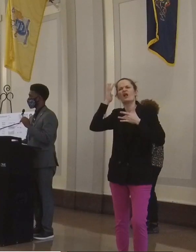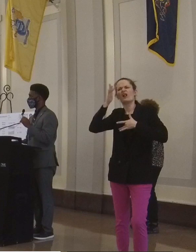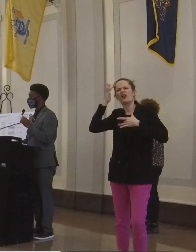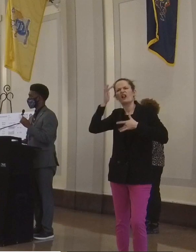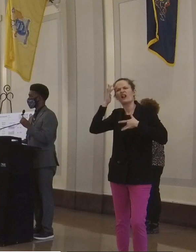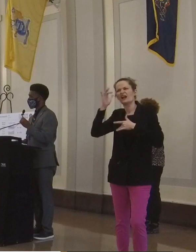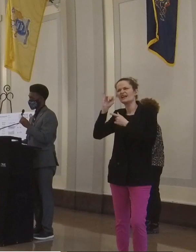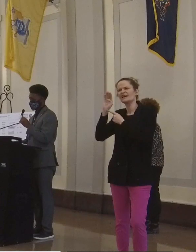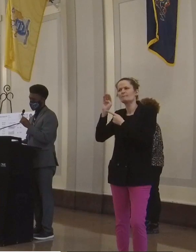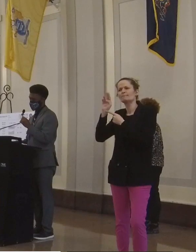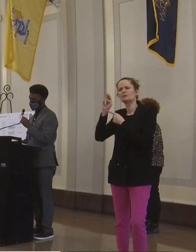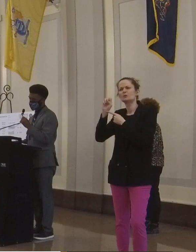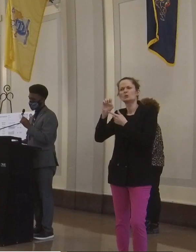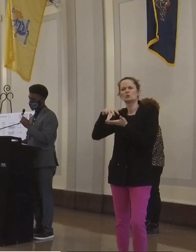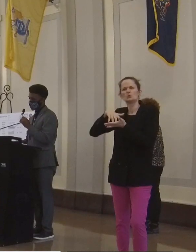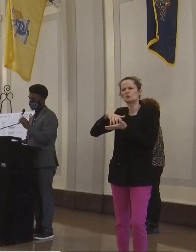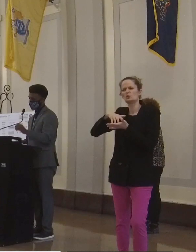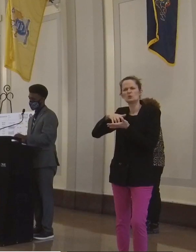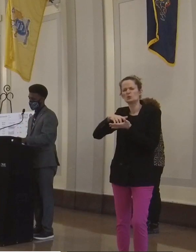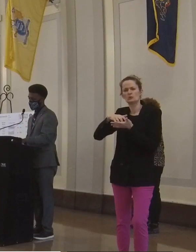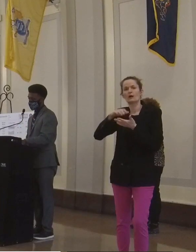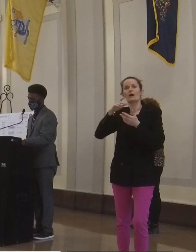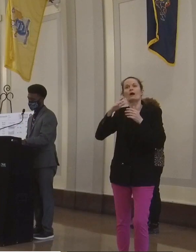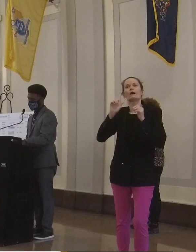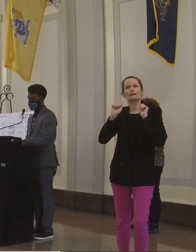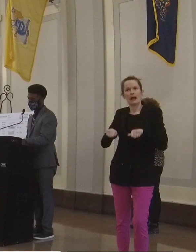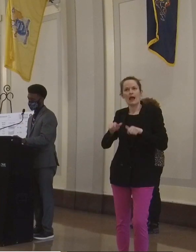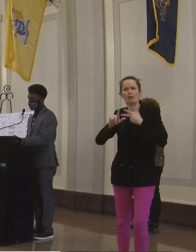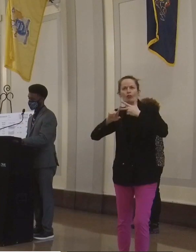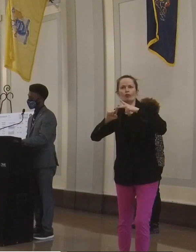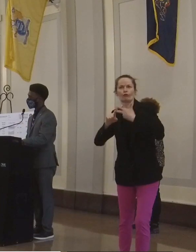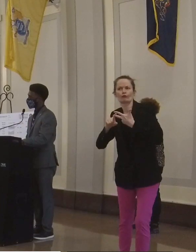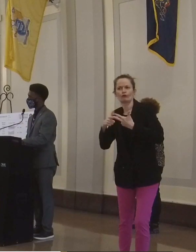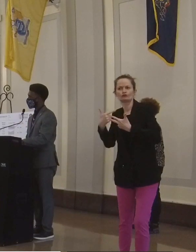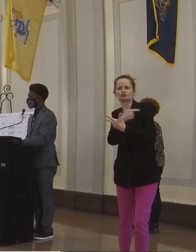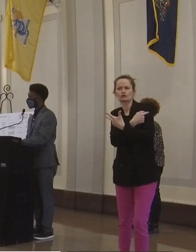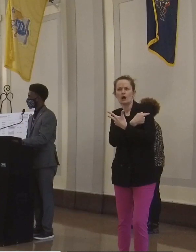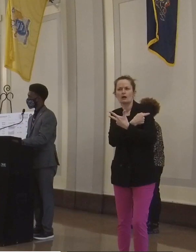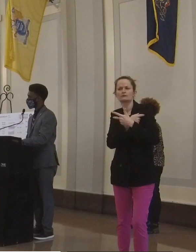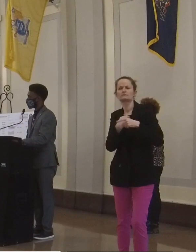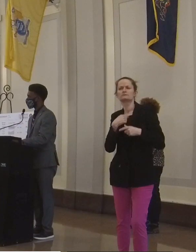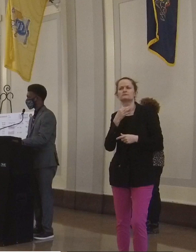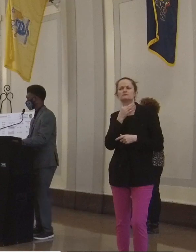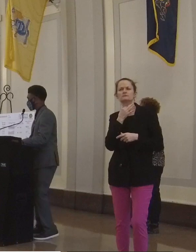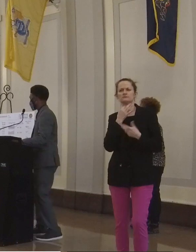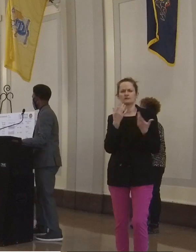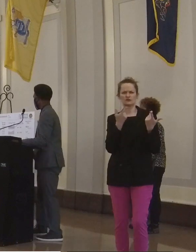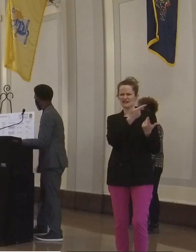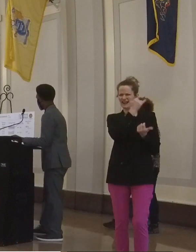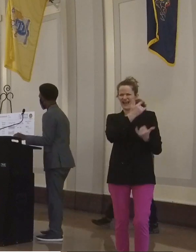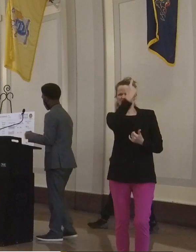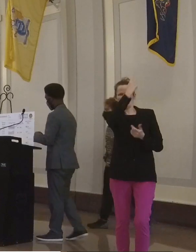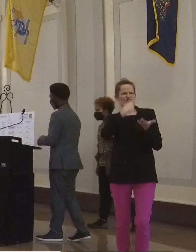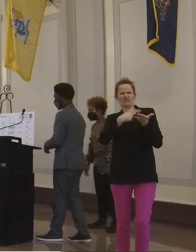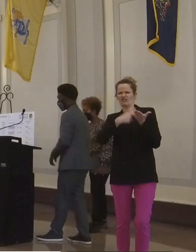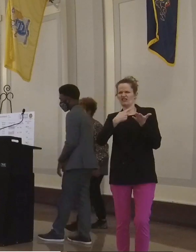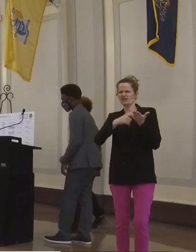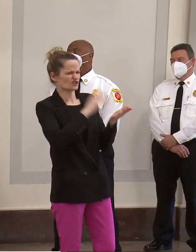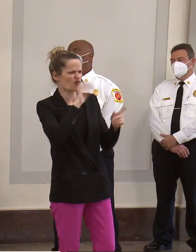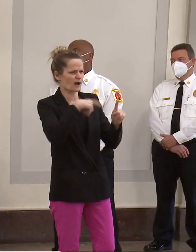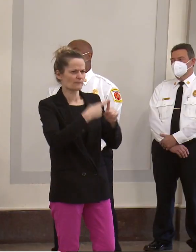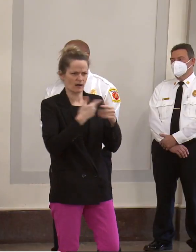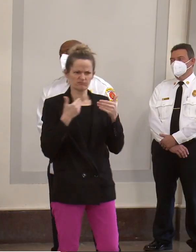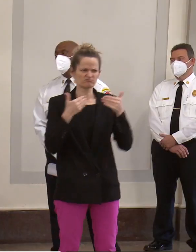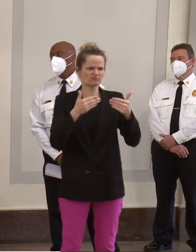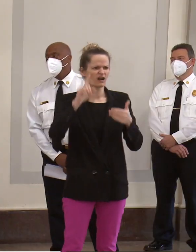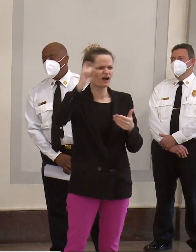to anyone else. How does that go with the governors now opening this up to congregate living facilities